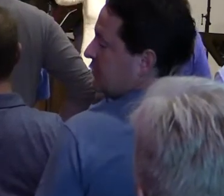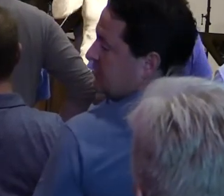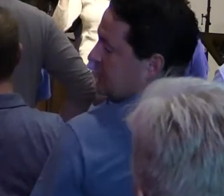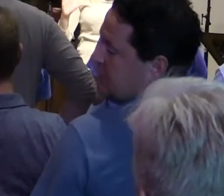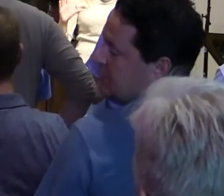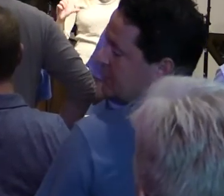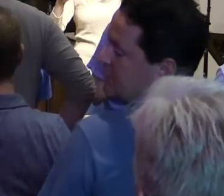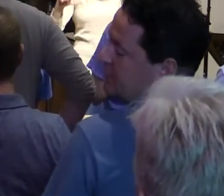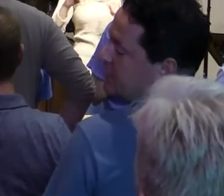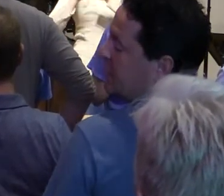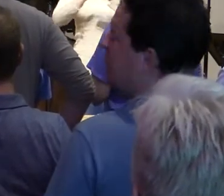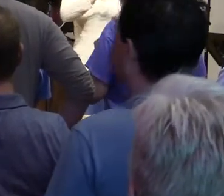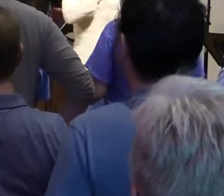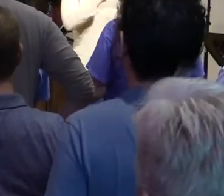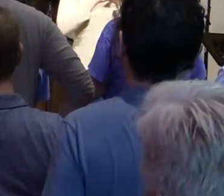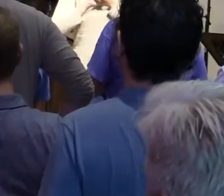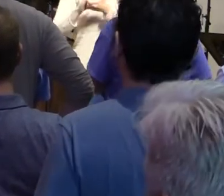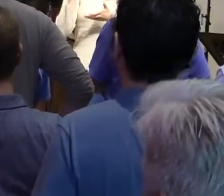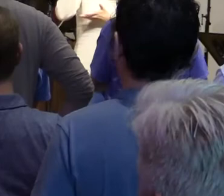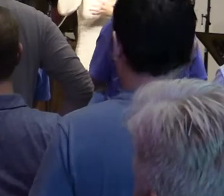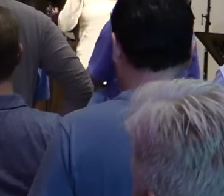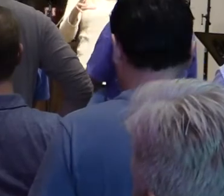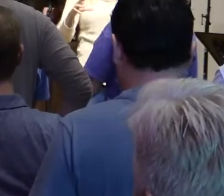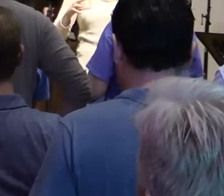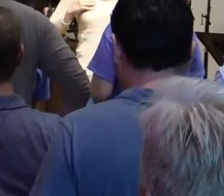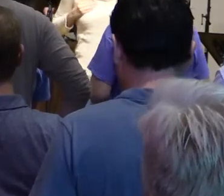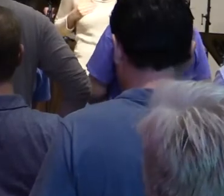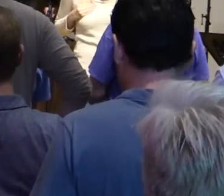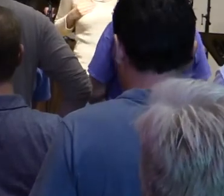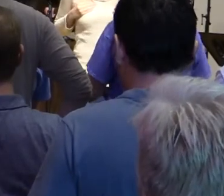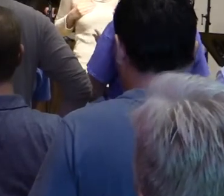is the kingdom of